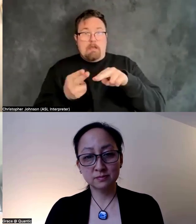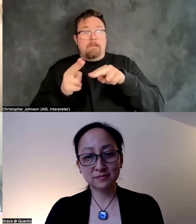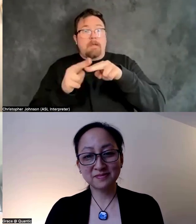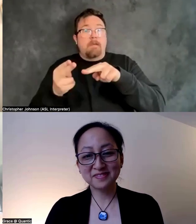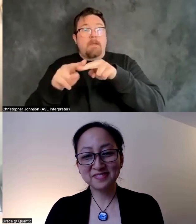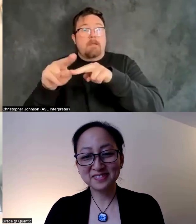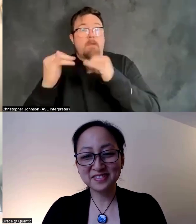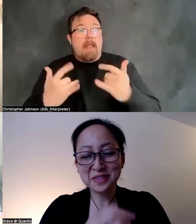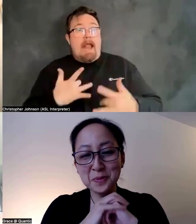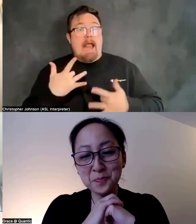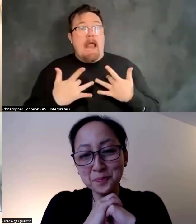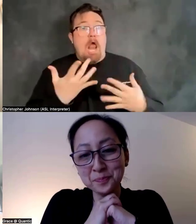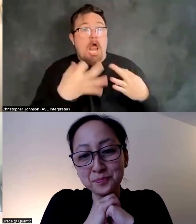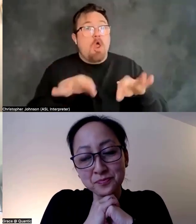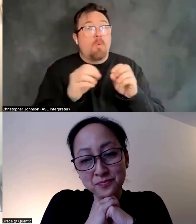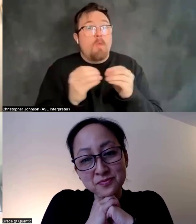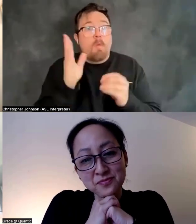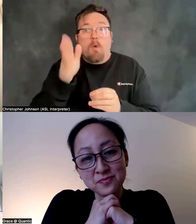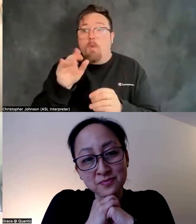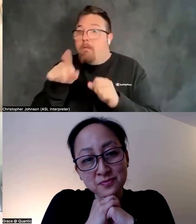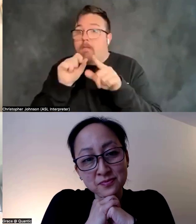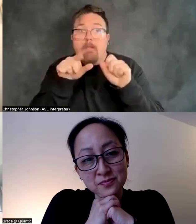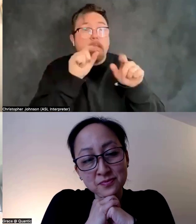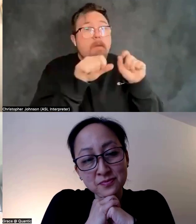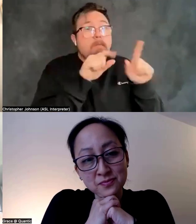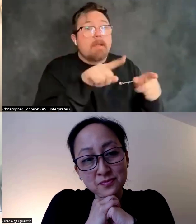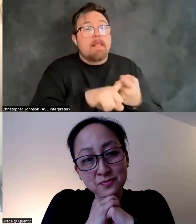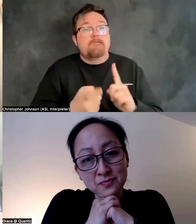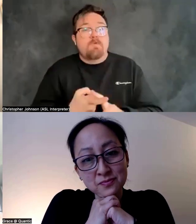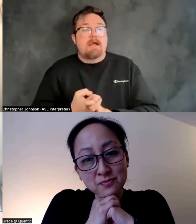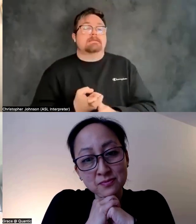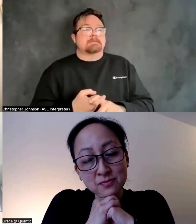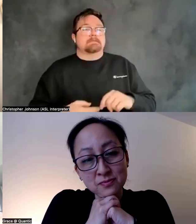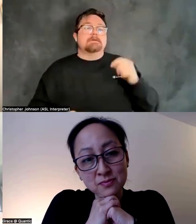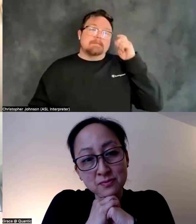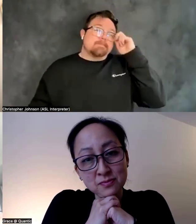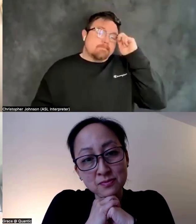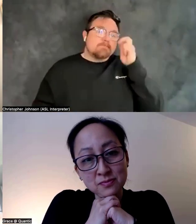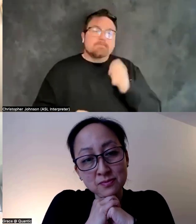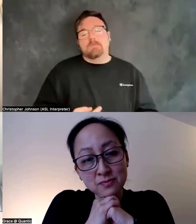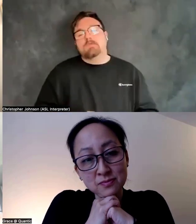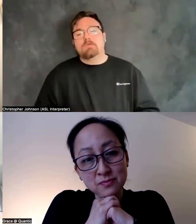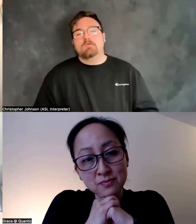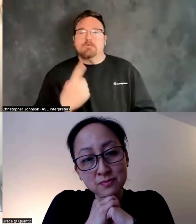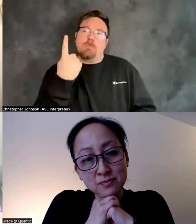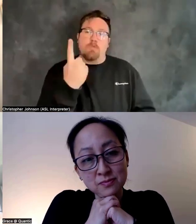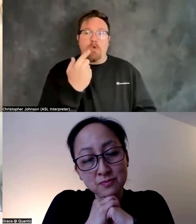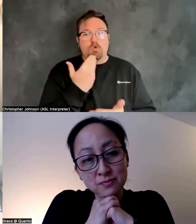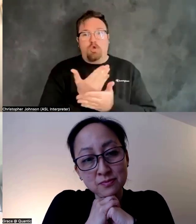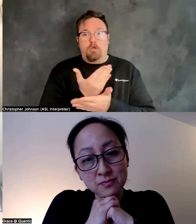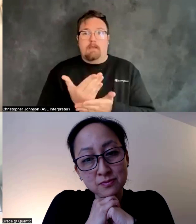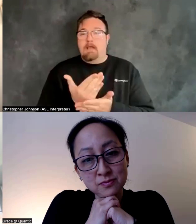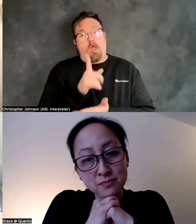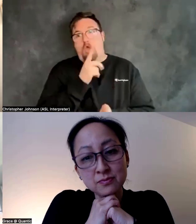friends. And so that's one advantage, which to be honest is probably the